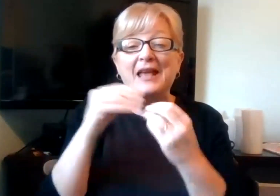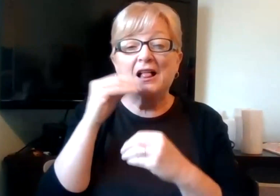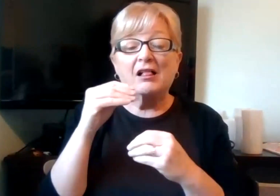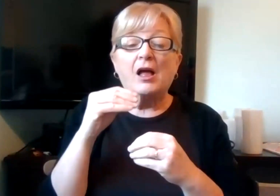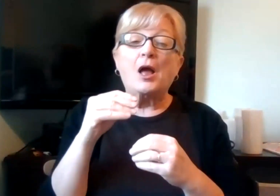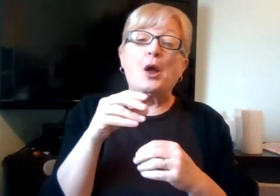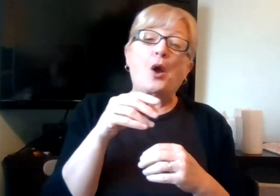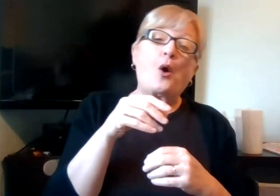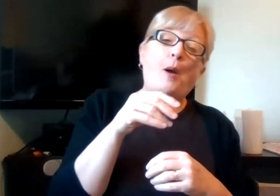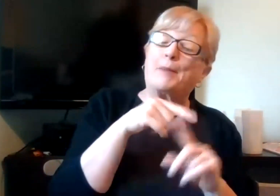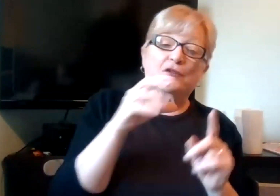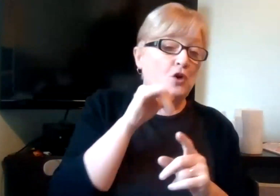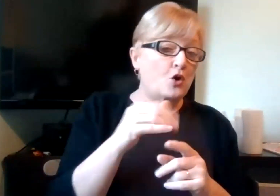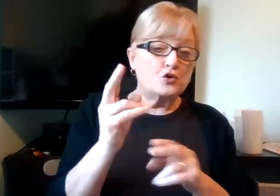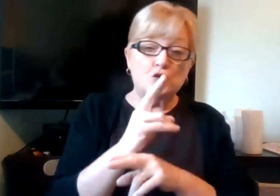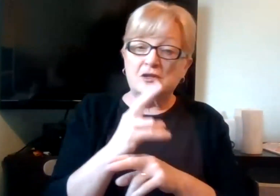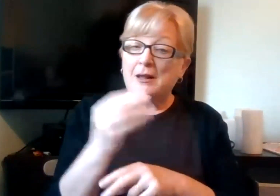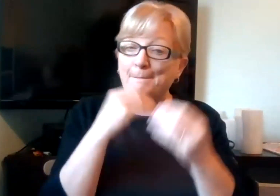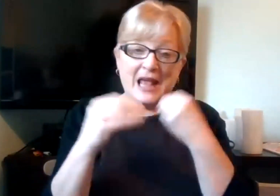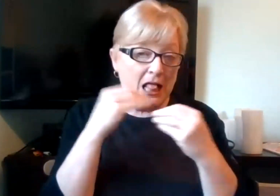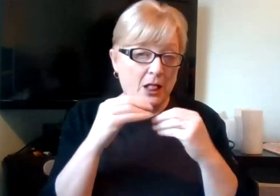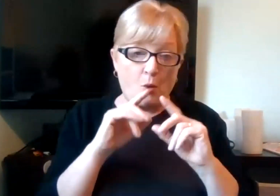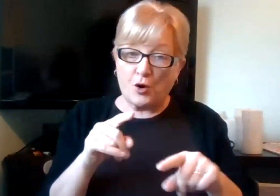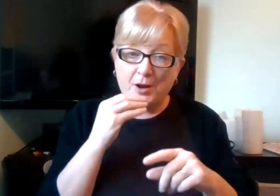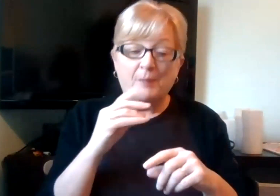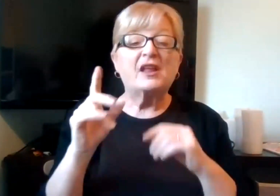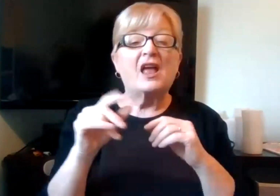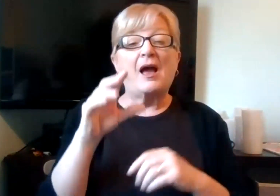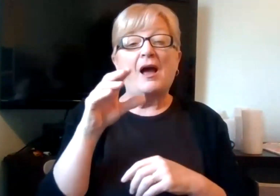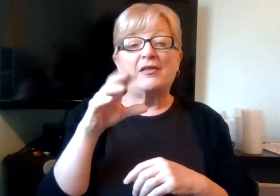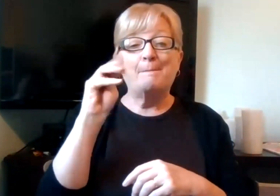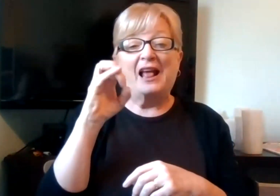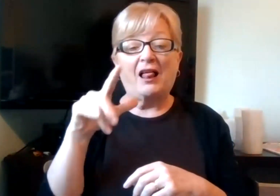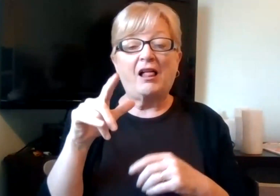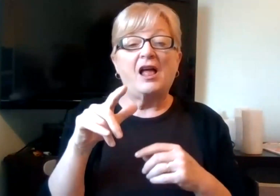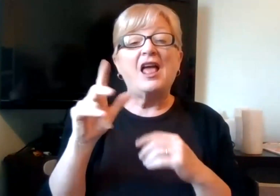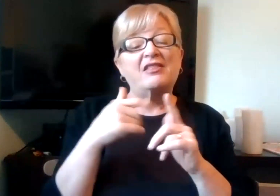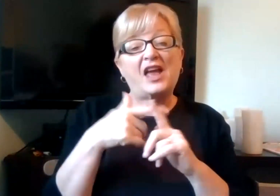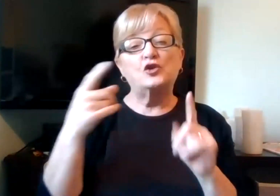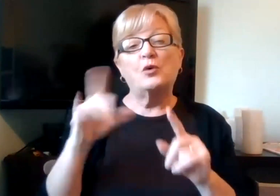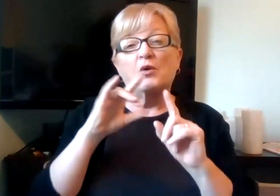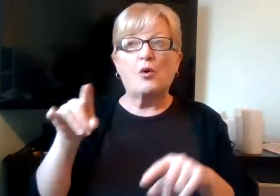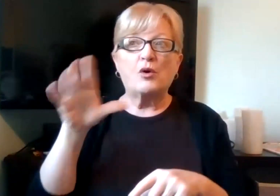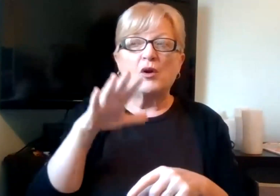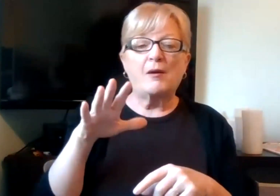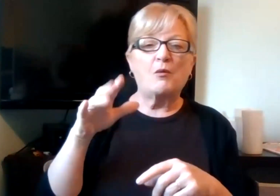$300. But just as Laura mentioned, there's almost always a Black Friday deal.